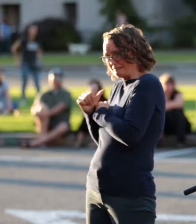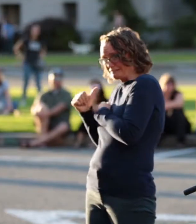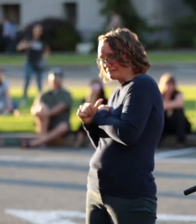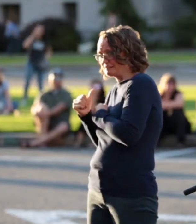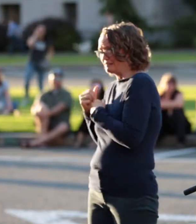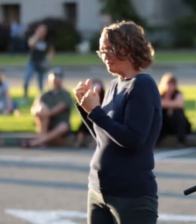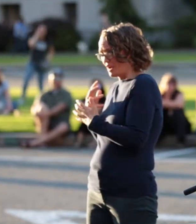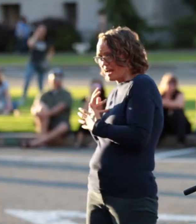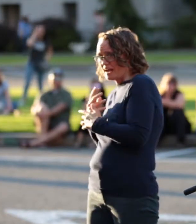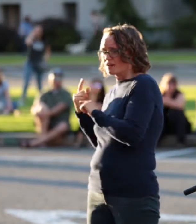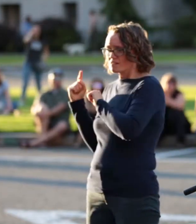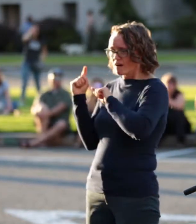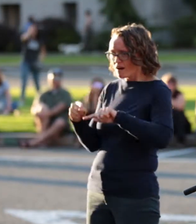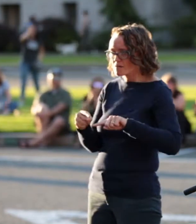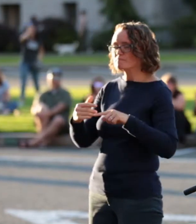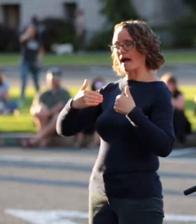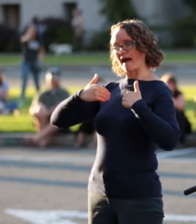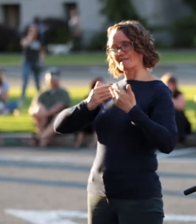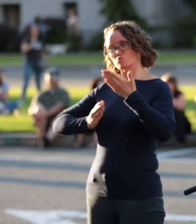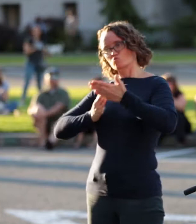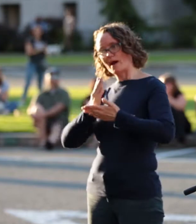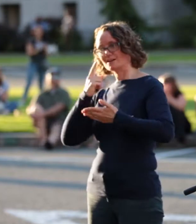period.